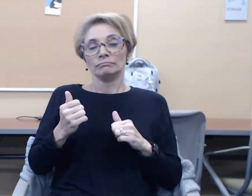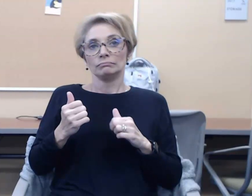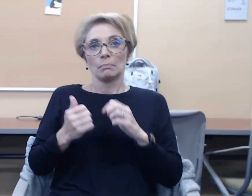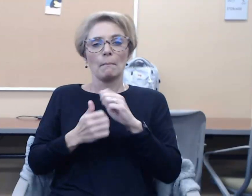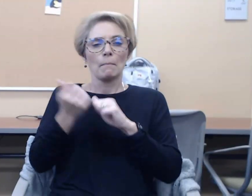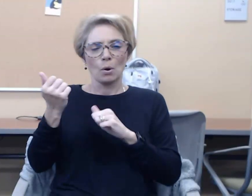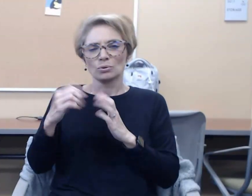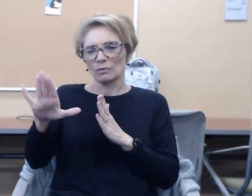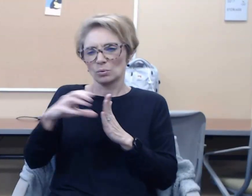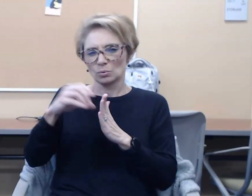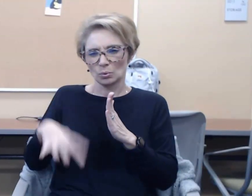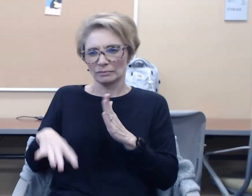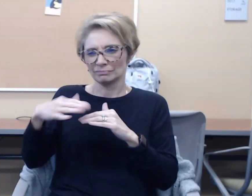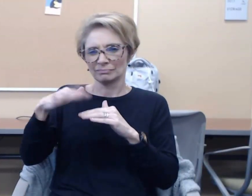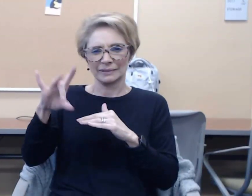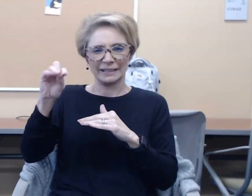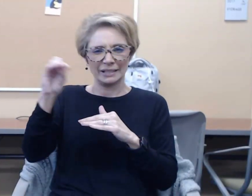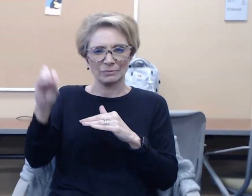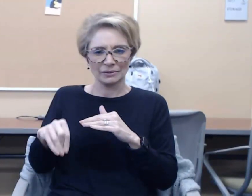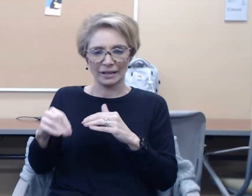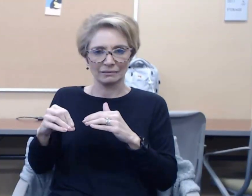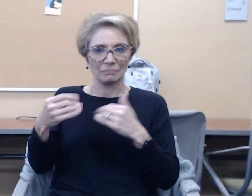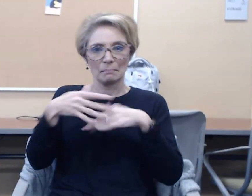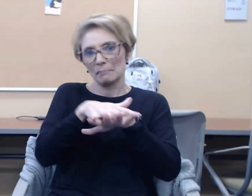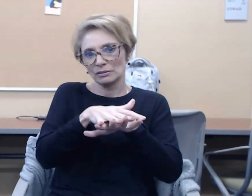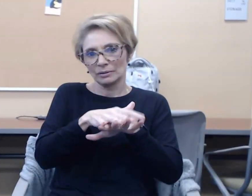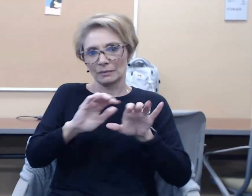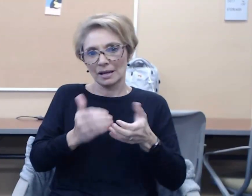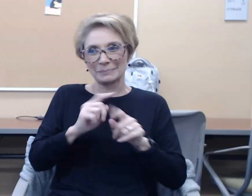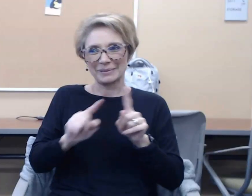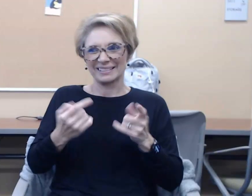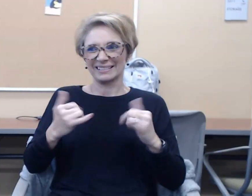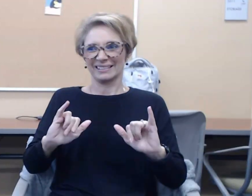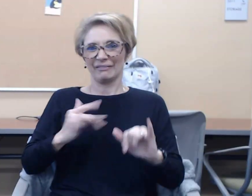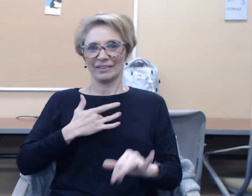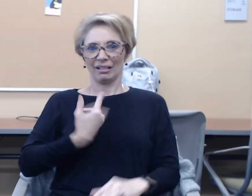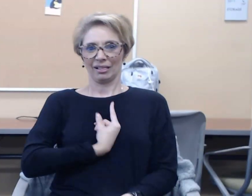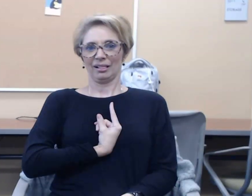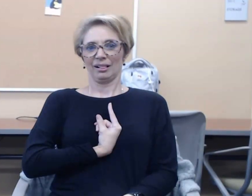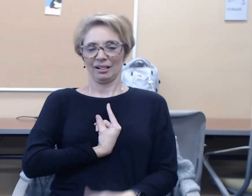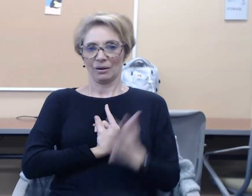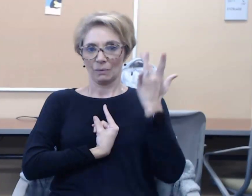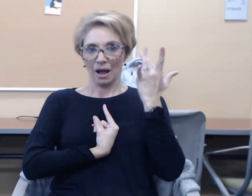we said, over 80% are there, they're still isolated because they're scattered throughout the education